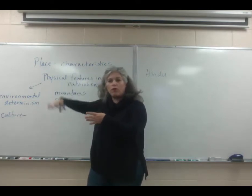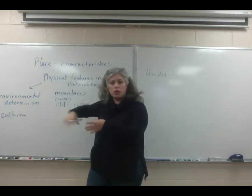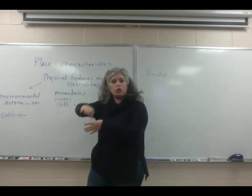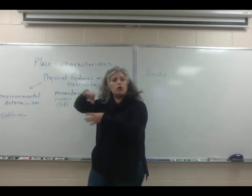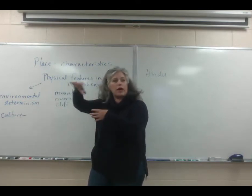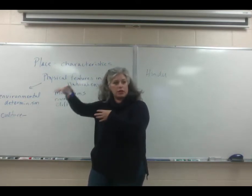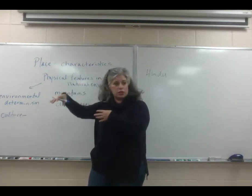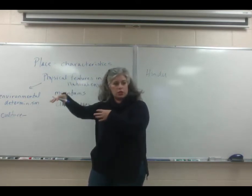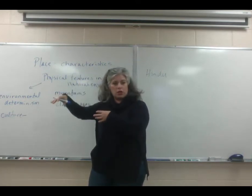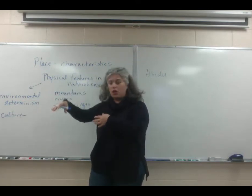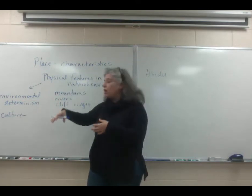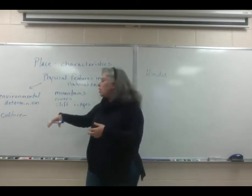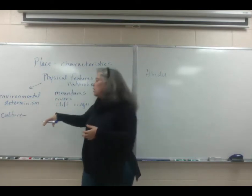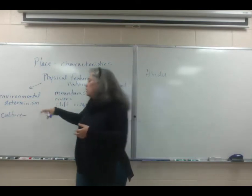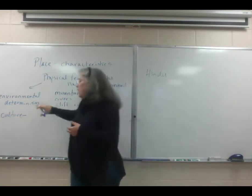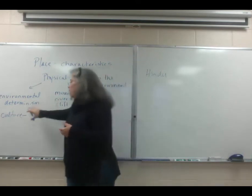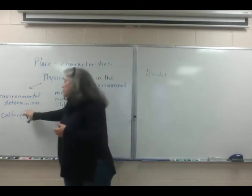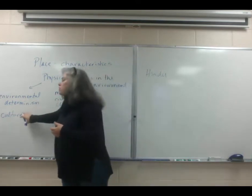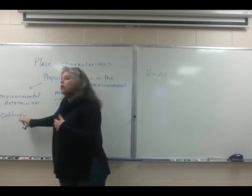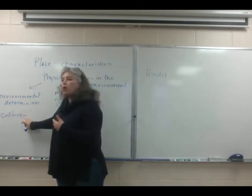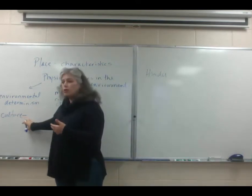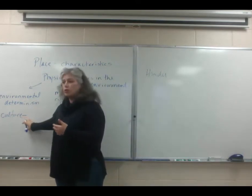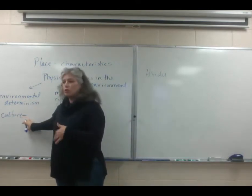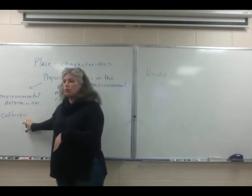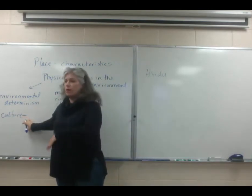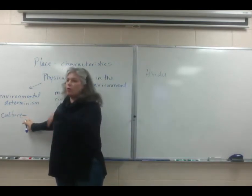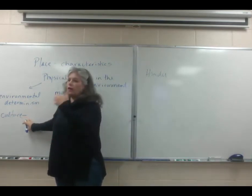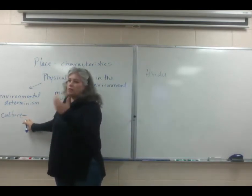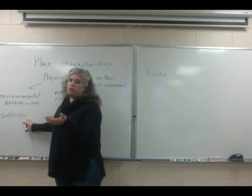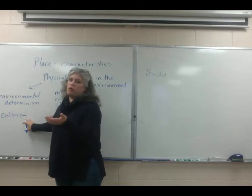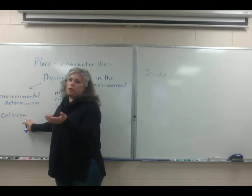your location, governs the culture that arises from it.